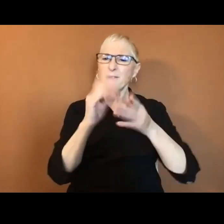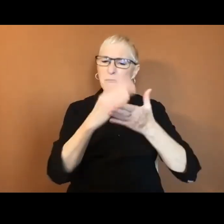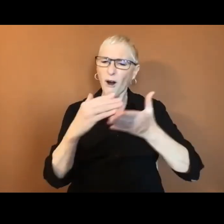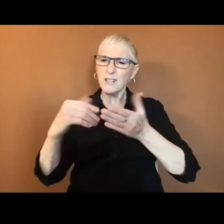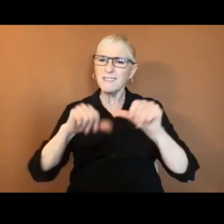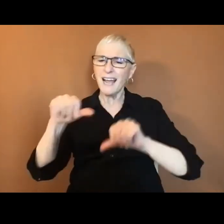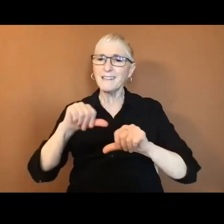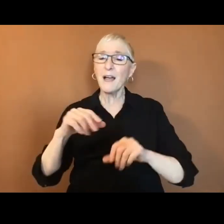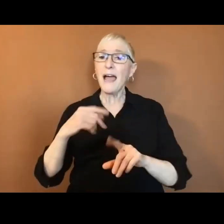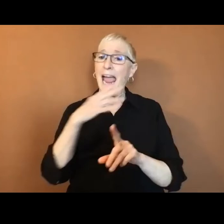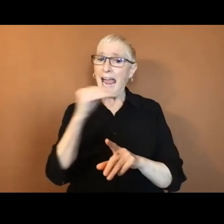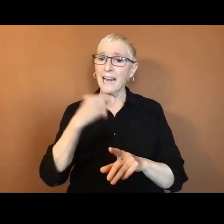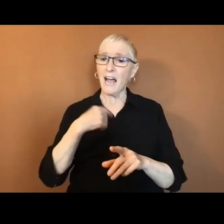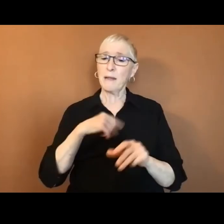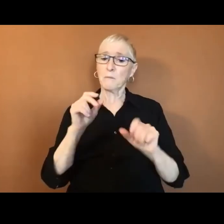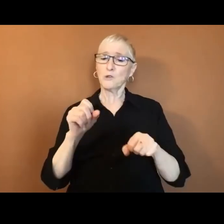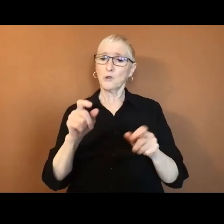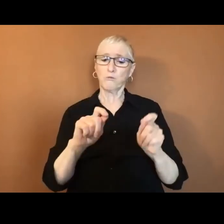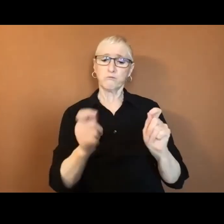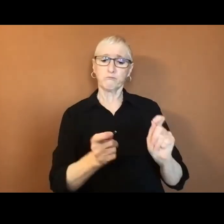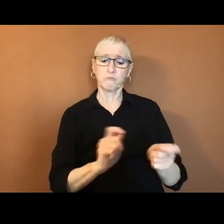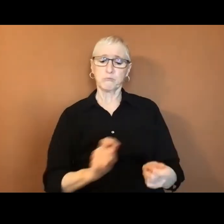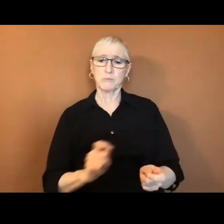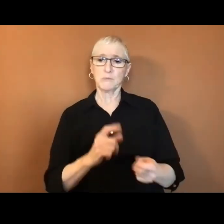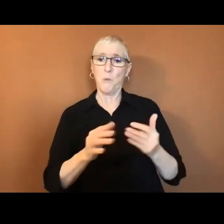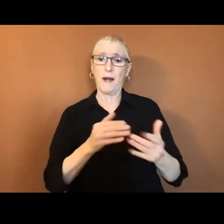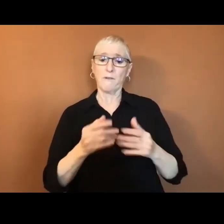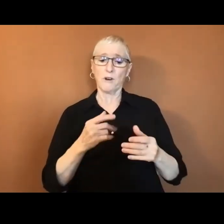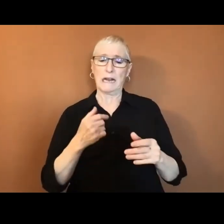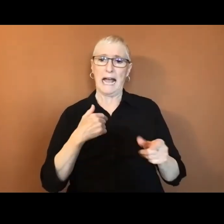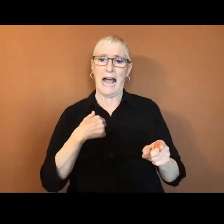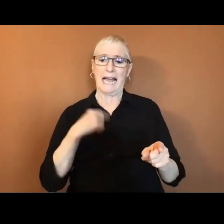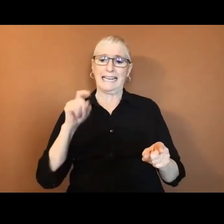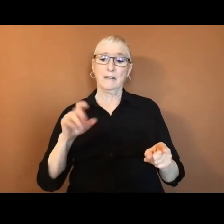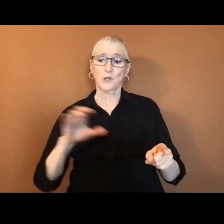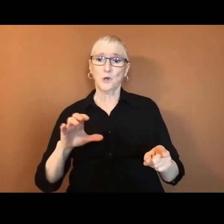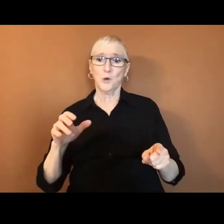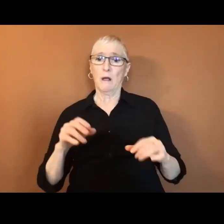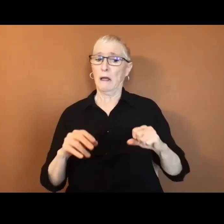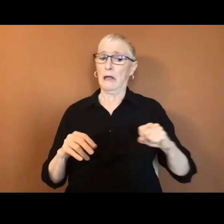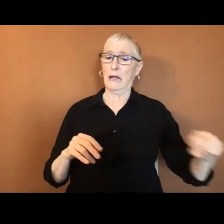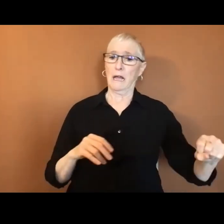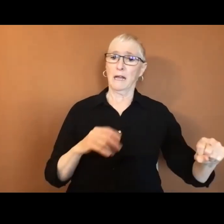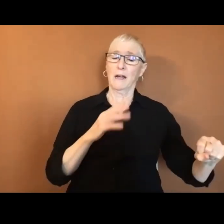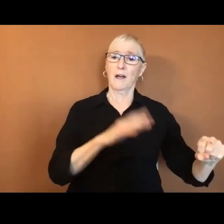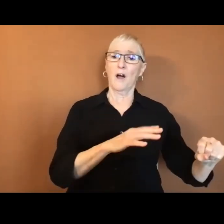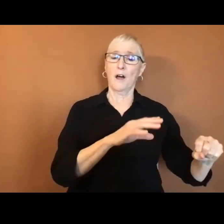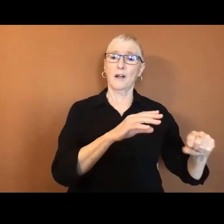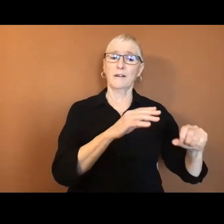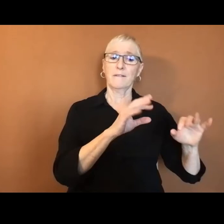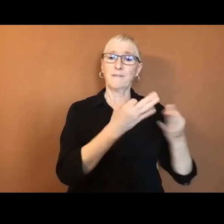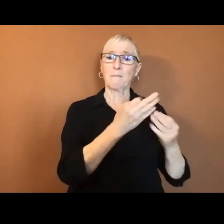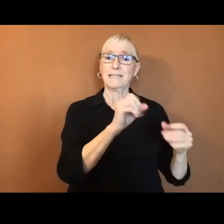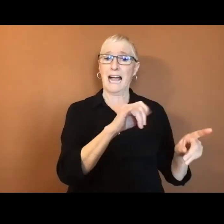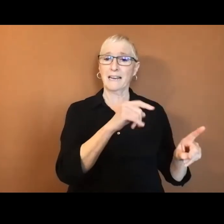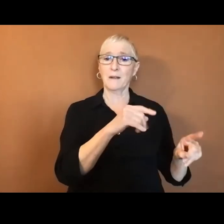I've been able to shape it around this, whatever is pulling on the other side, on the personal side. So to be